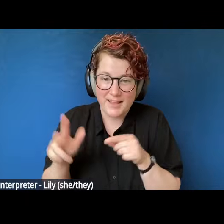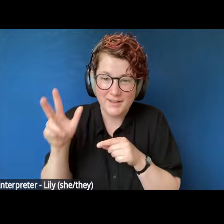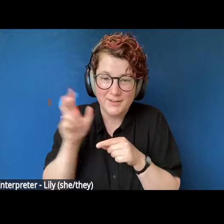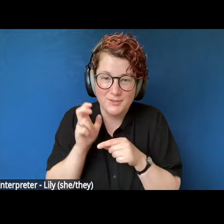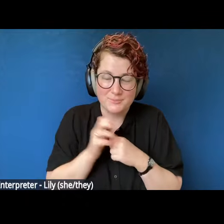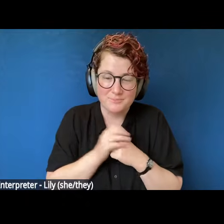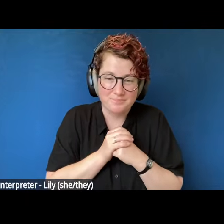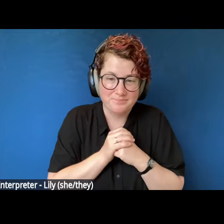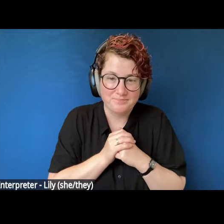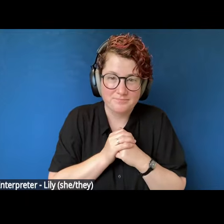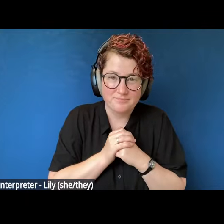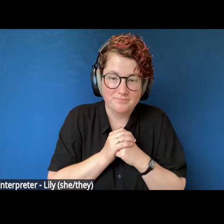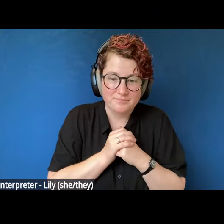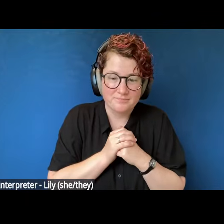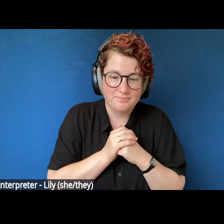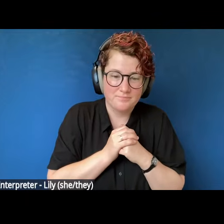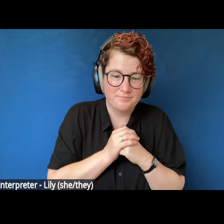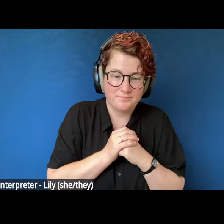Okay.